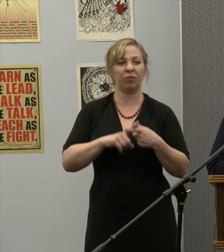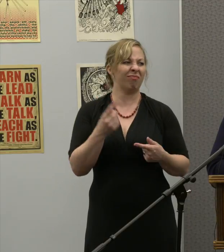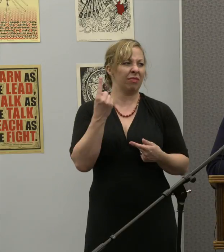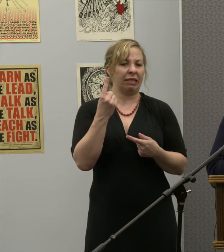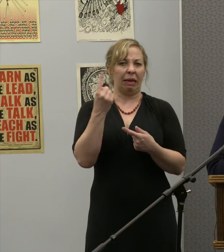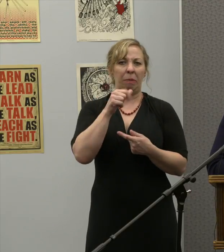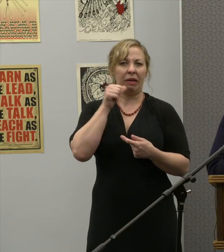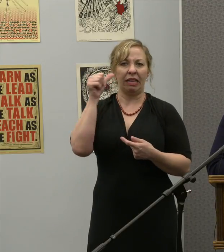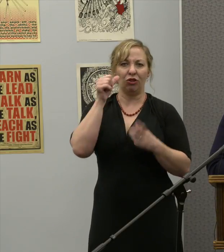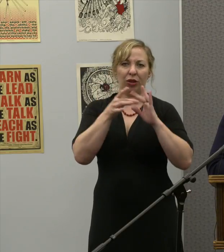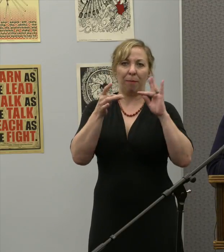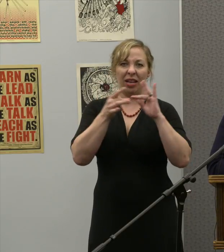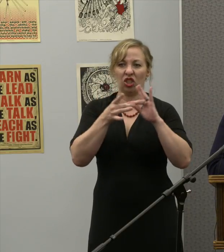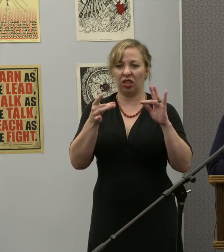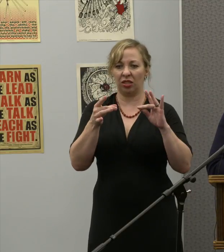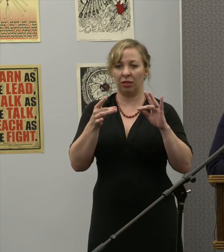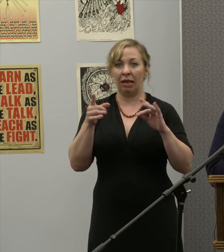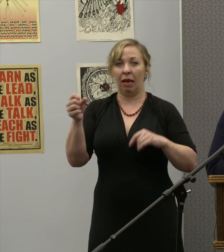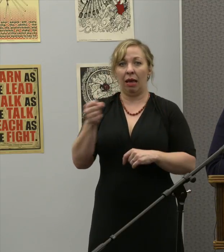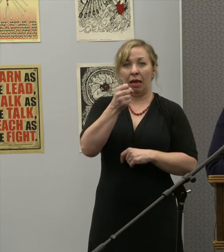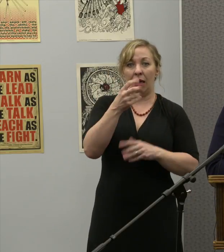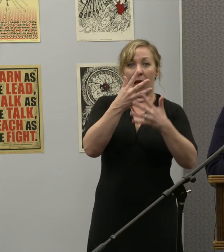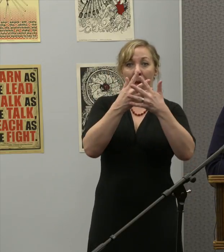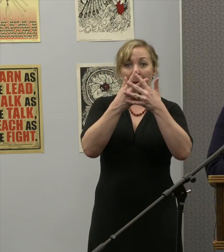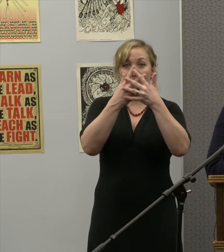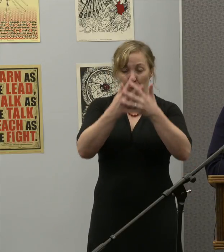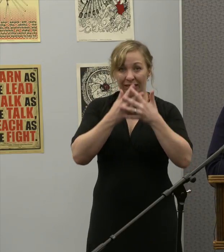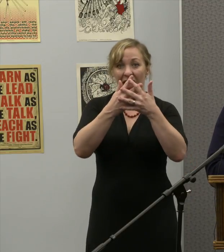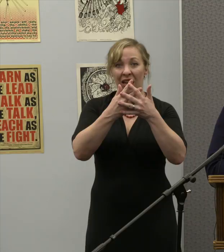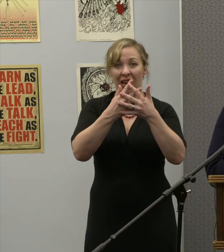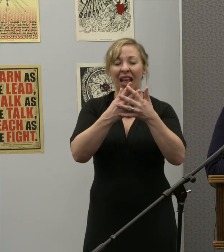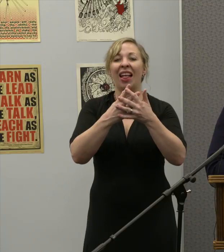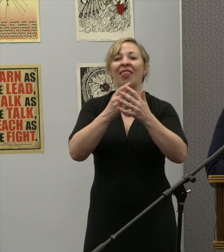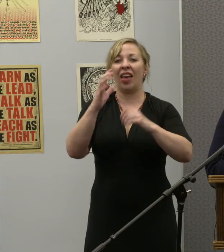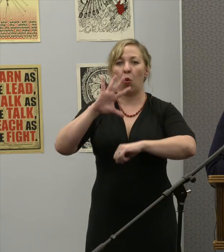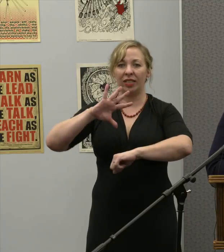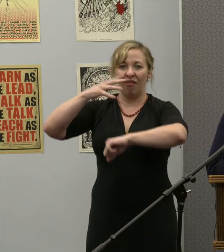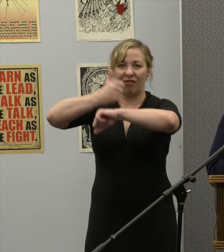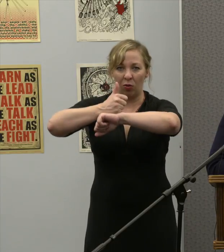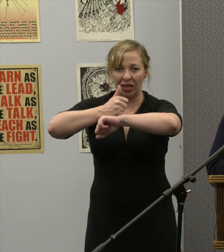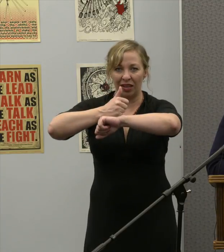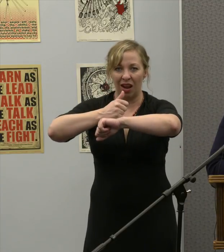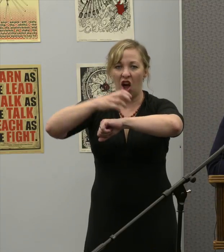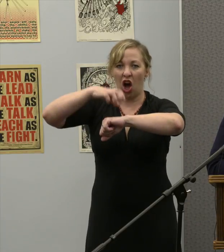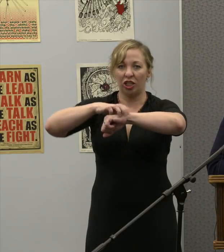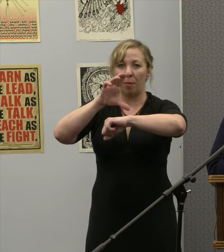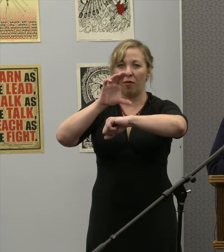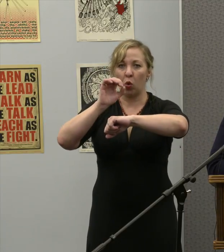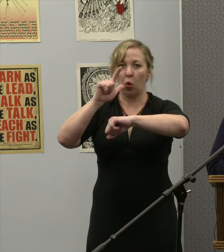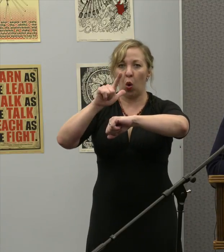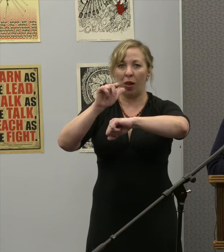about having been incarcerated inside a prison that was sitting on top of a coal ash dump. Getting sick, dropping from